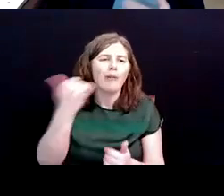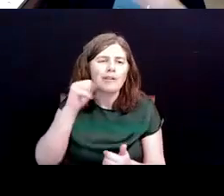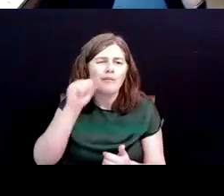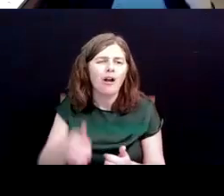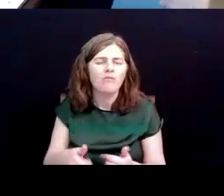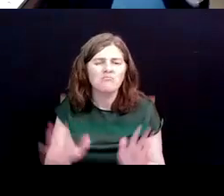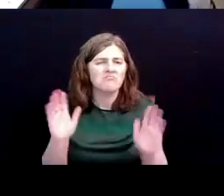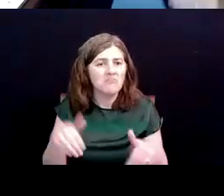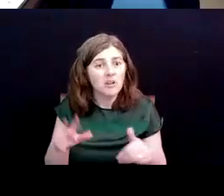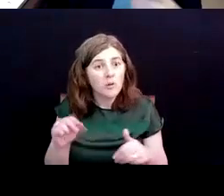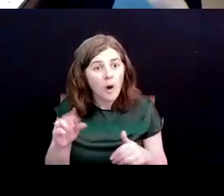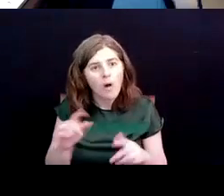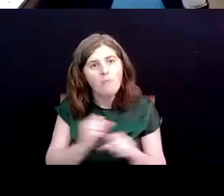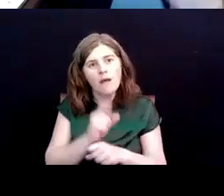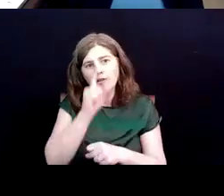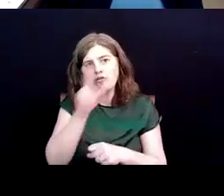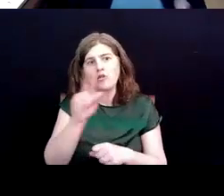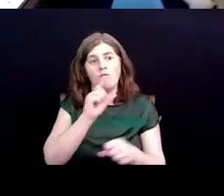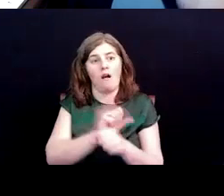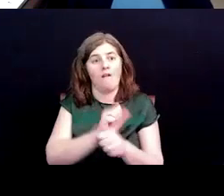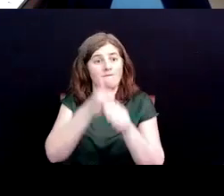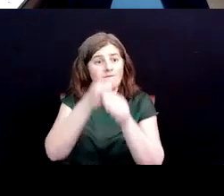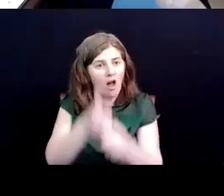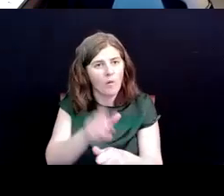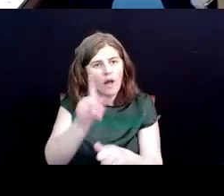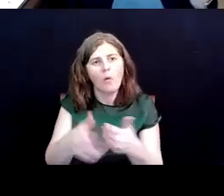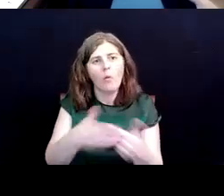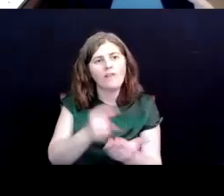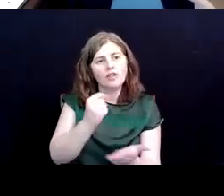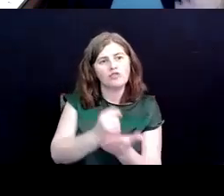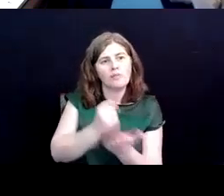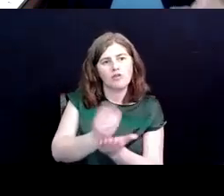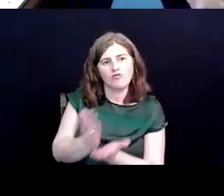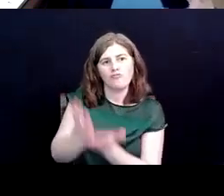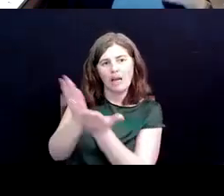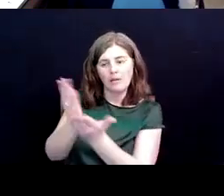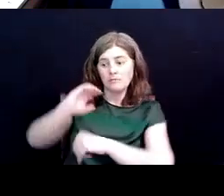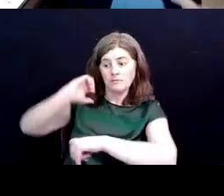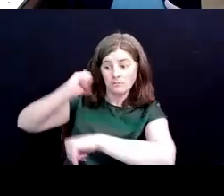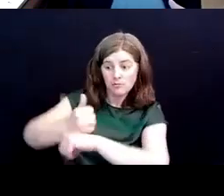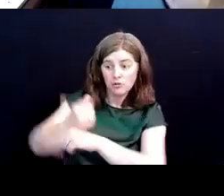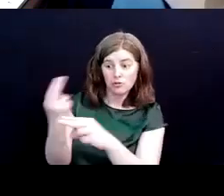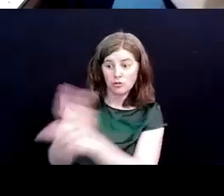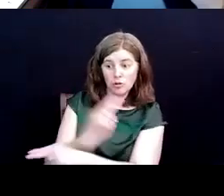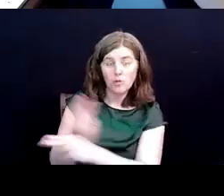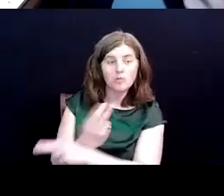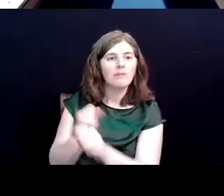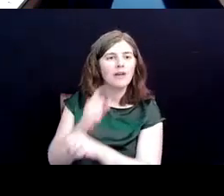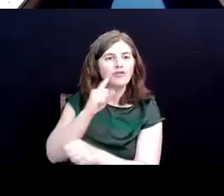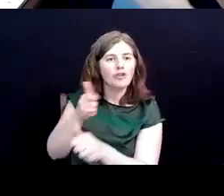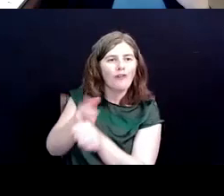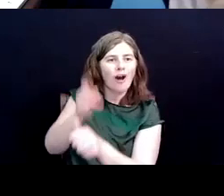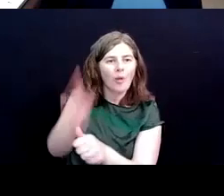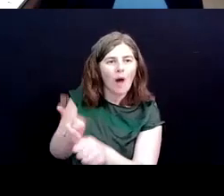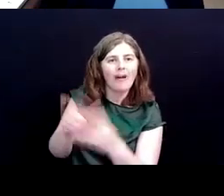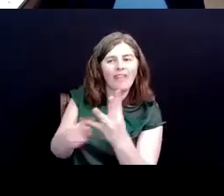So you want to make sure you are following up. Whatever treatment you're deploying, you want to make sure that you're actually adjusting